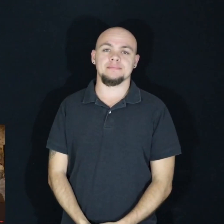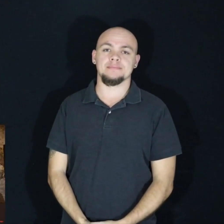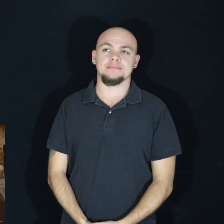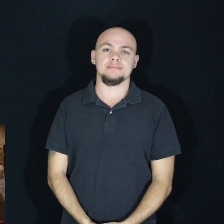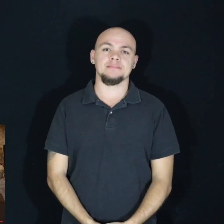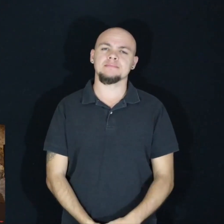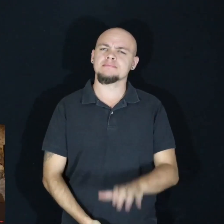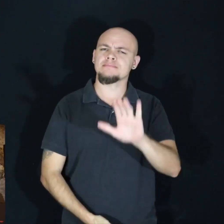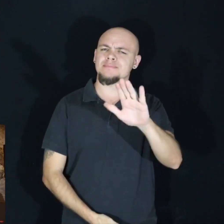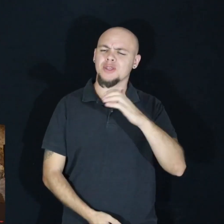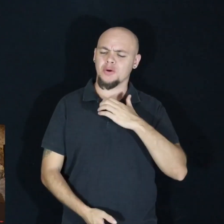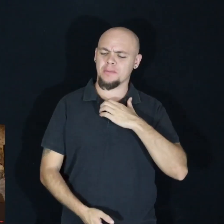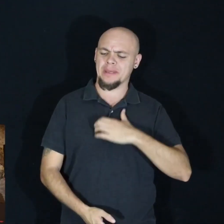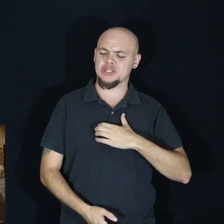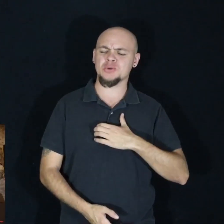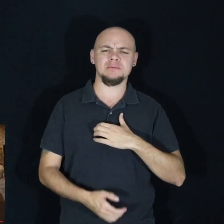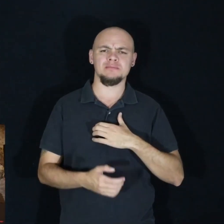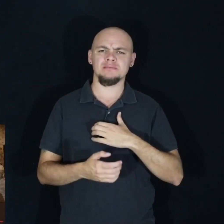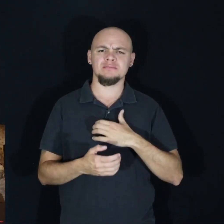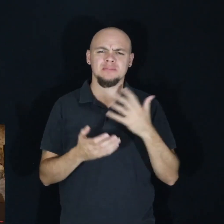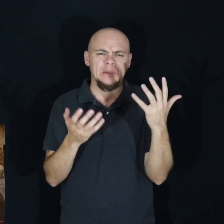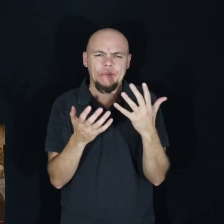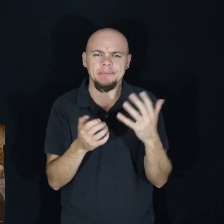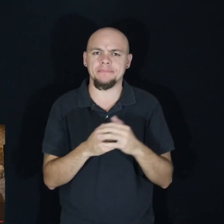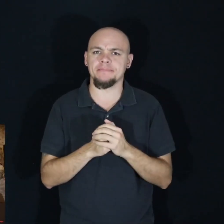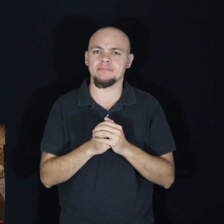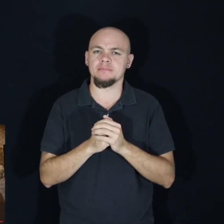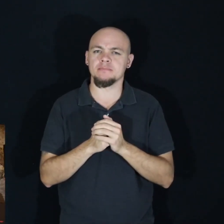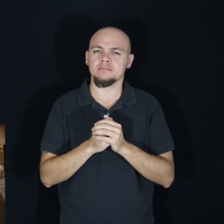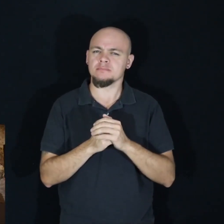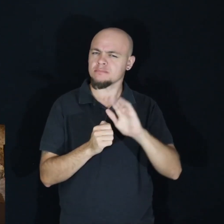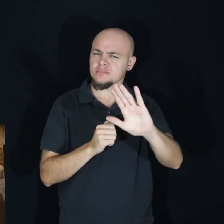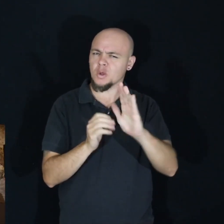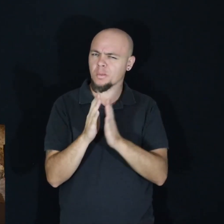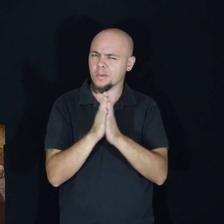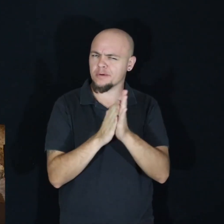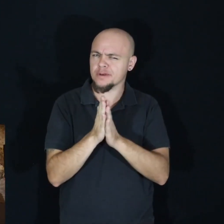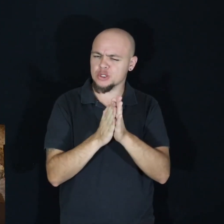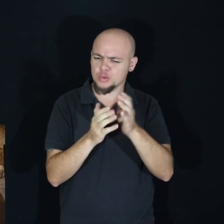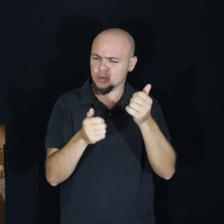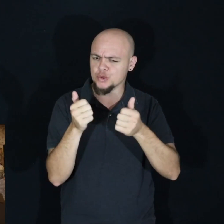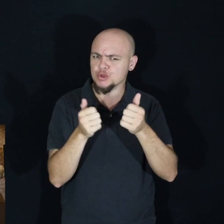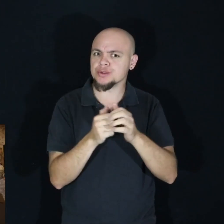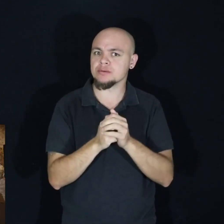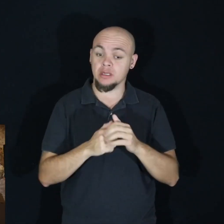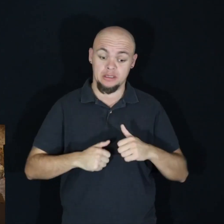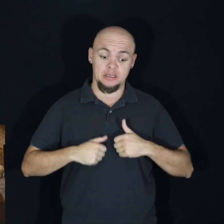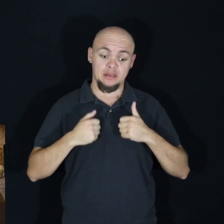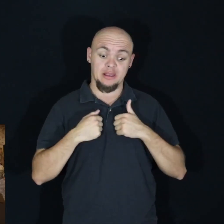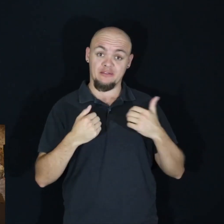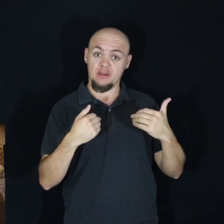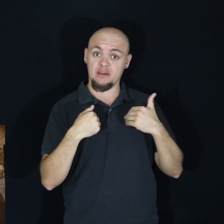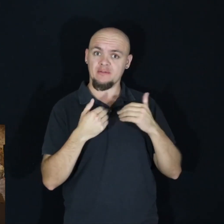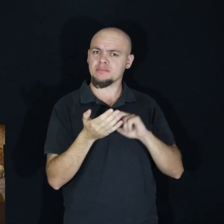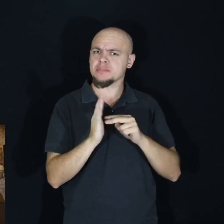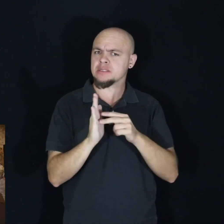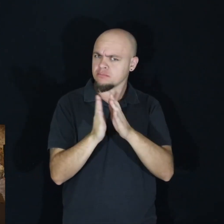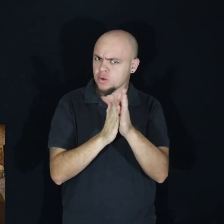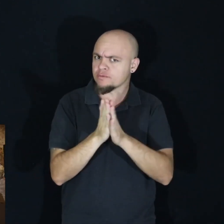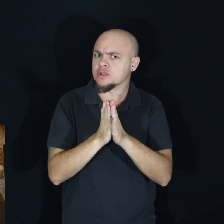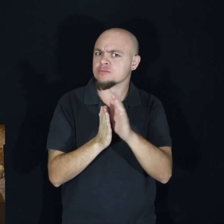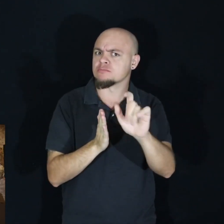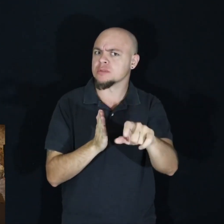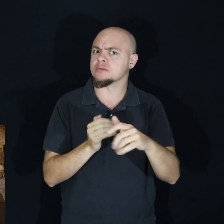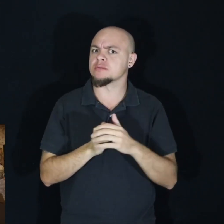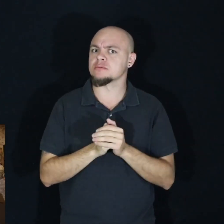What is your passion? What is the thing that drives you? To have life is to have motivation. And to